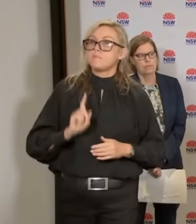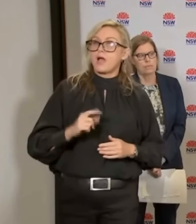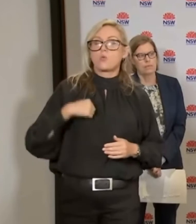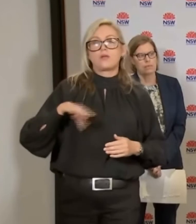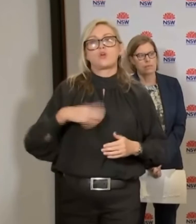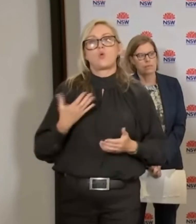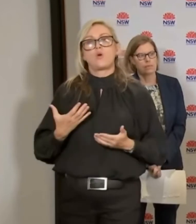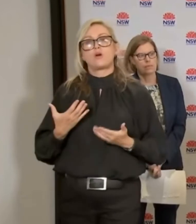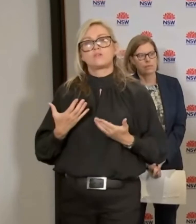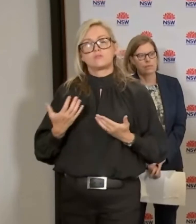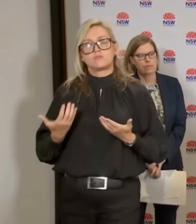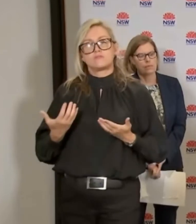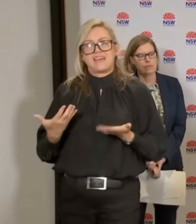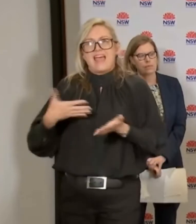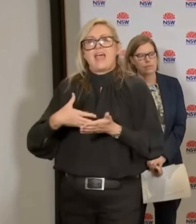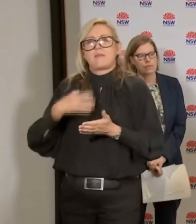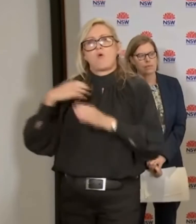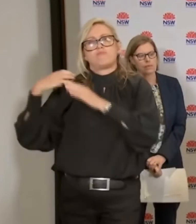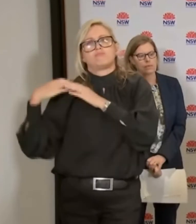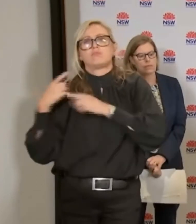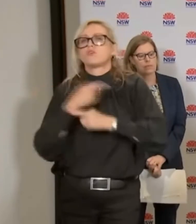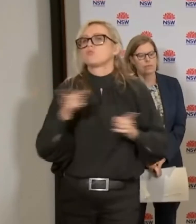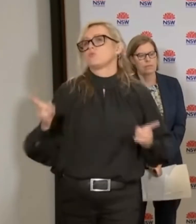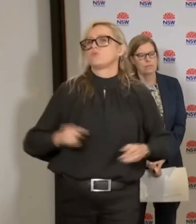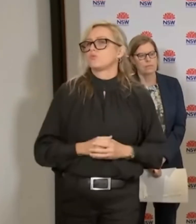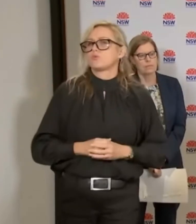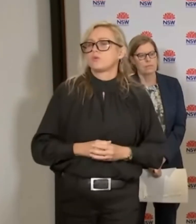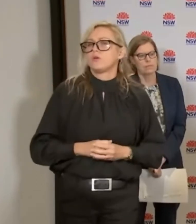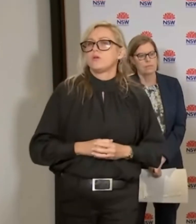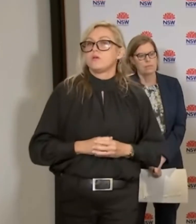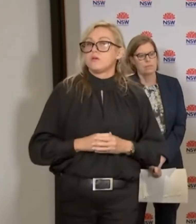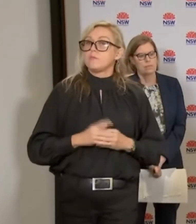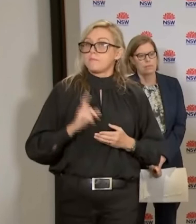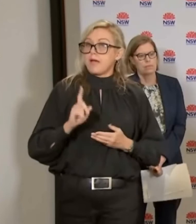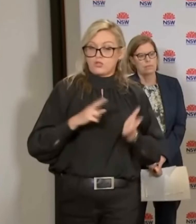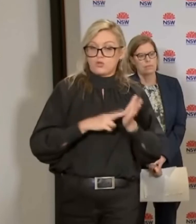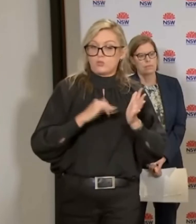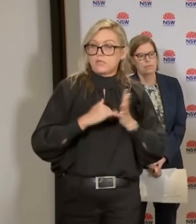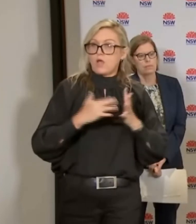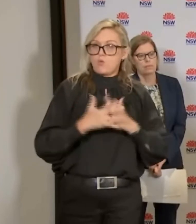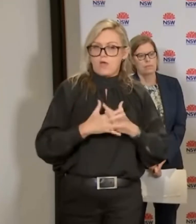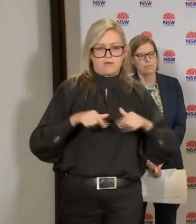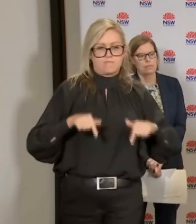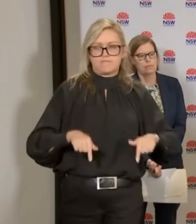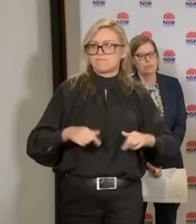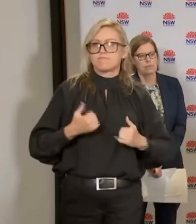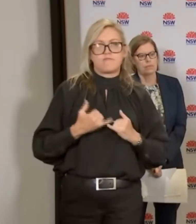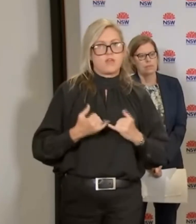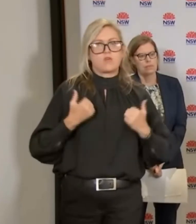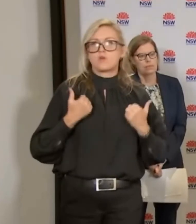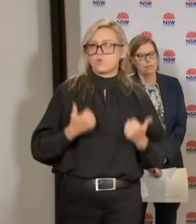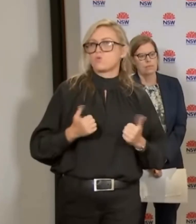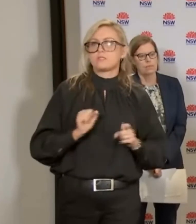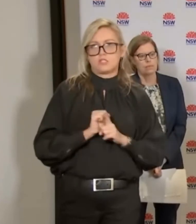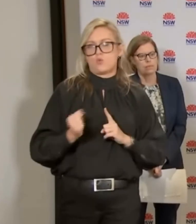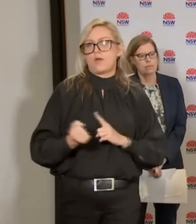additional stress on our citizens, quite the opposite. But I think we can say that New South Wales is in a very good position at the moment, but